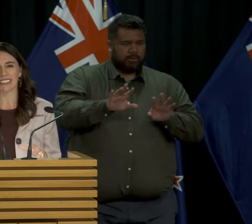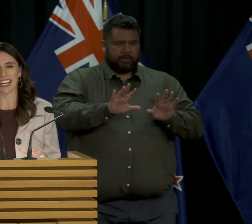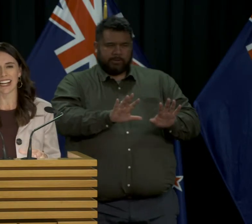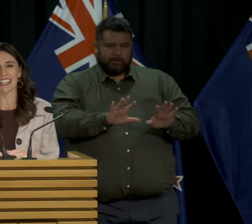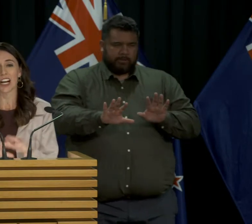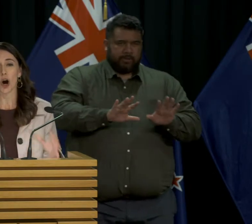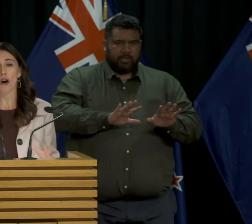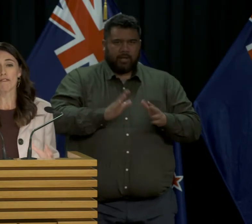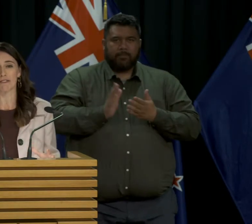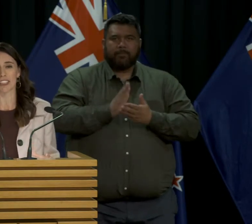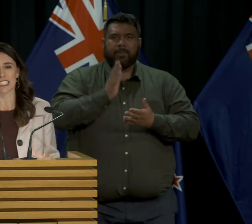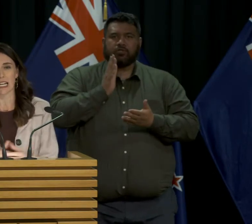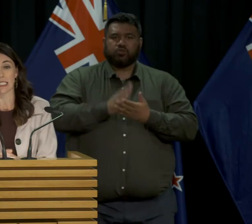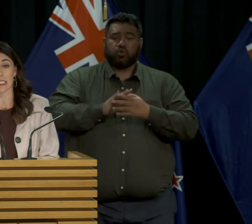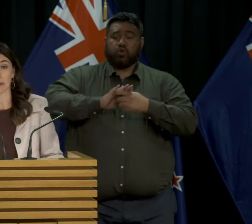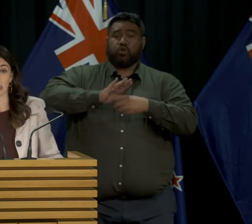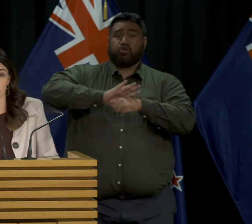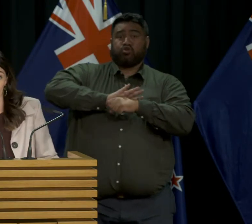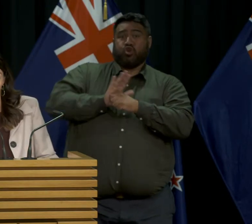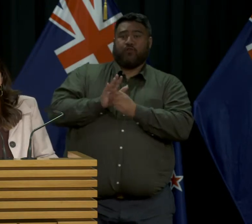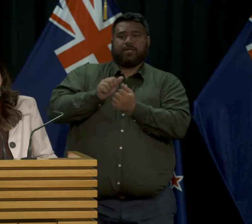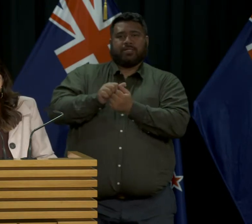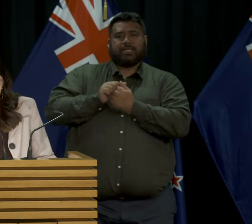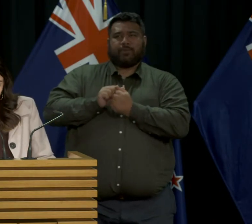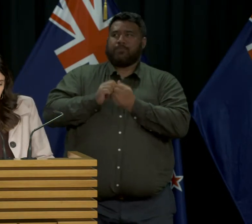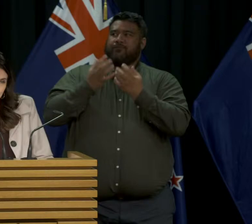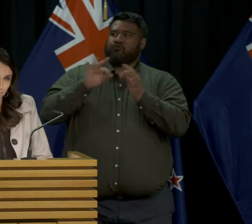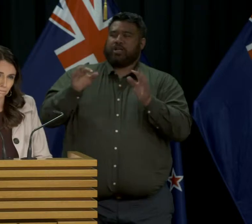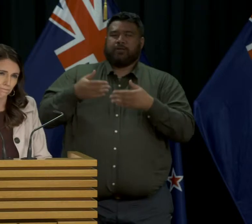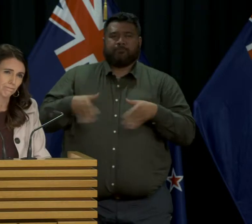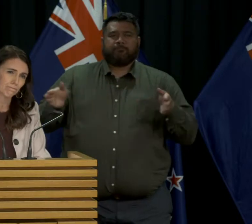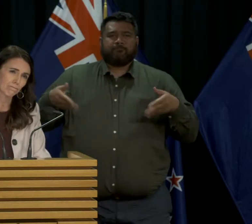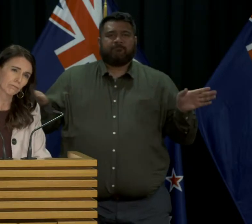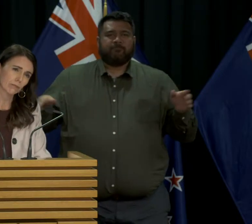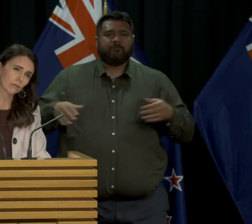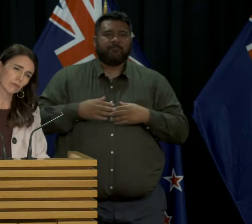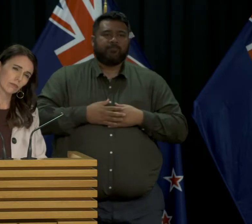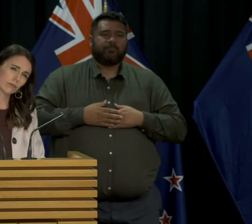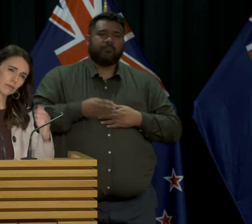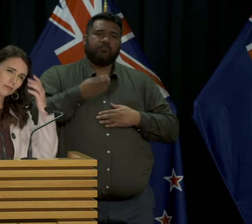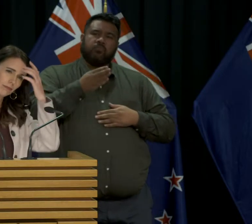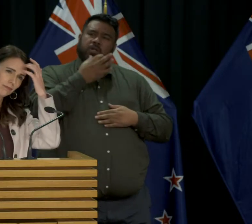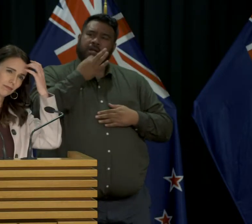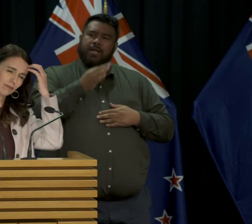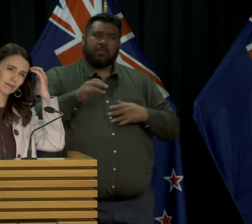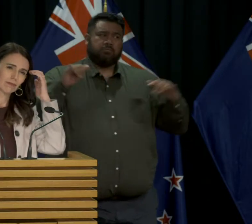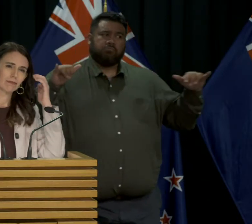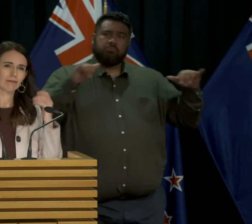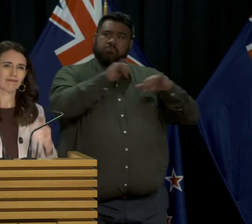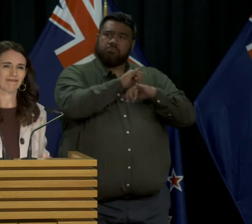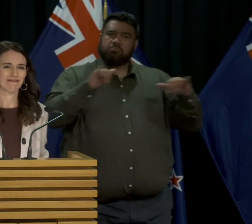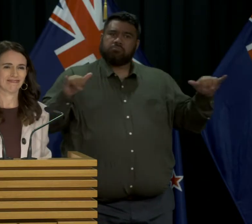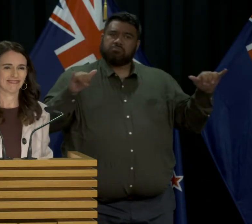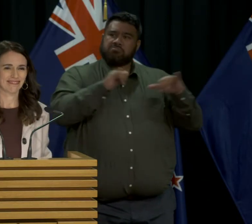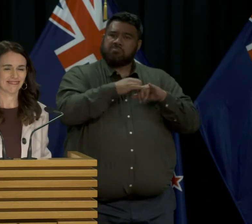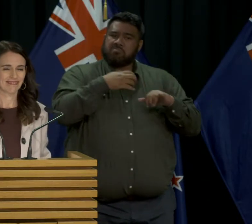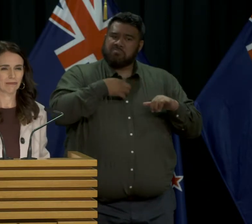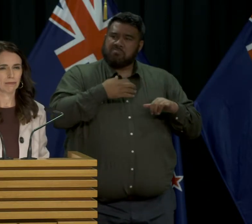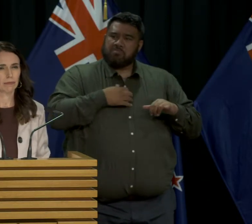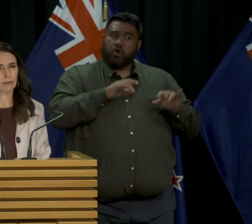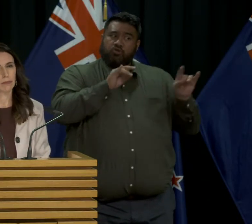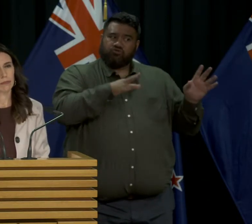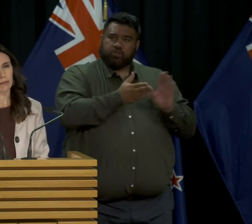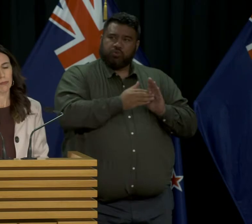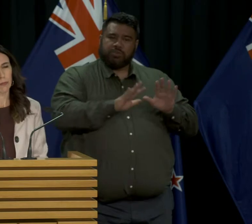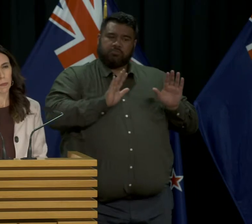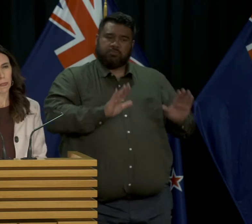we maintain that COVID-free status that's been so important to us. How long would you like to see this bubble operating before we look elsewhere? How far